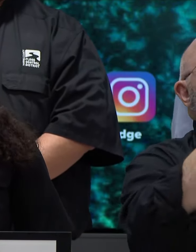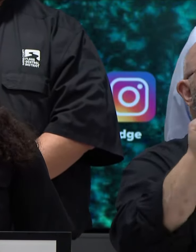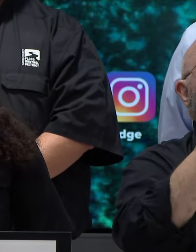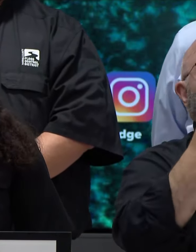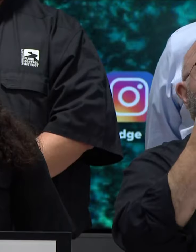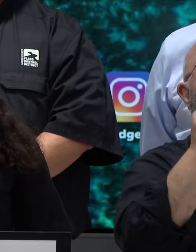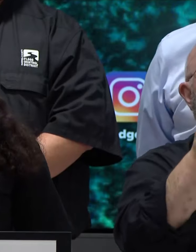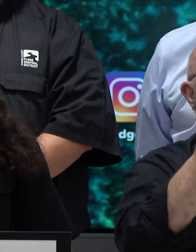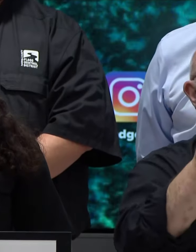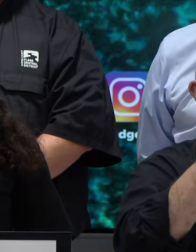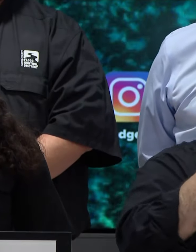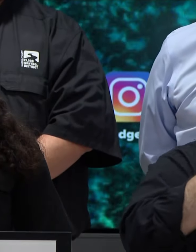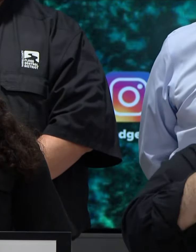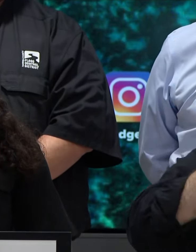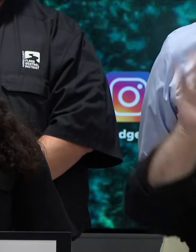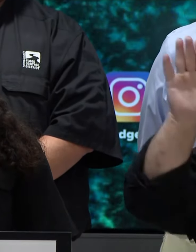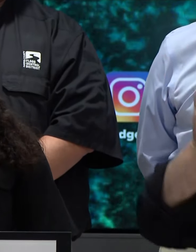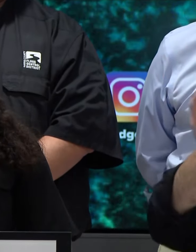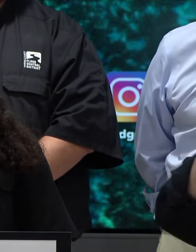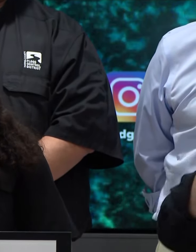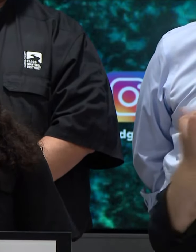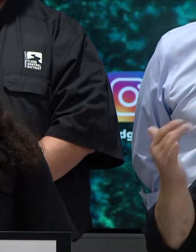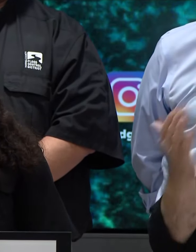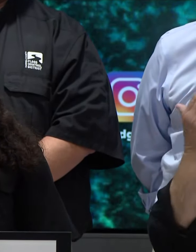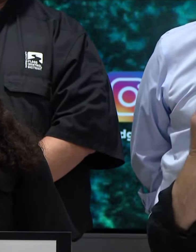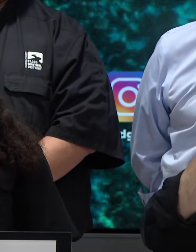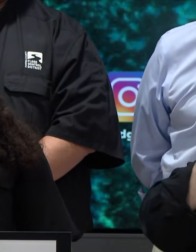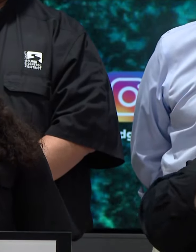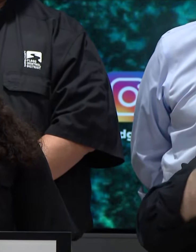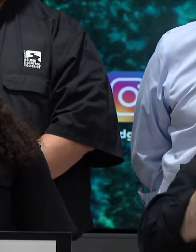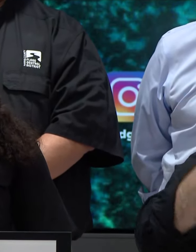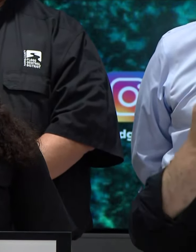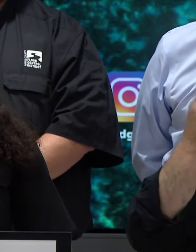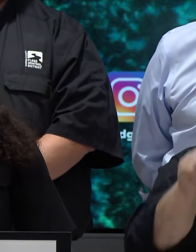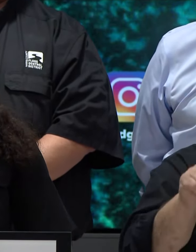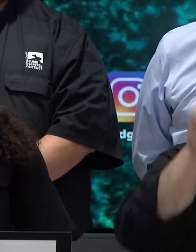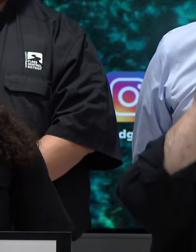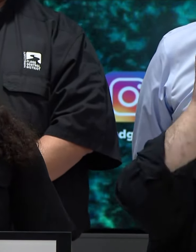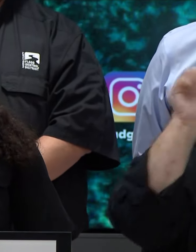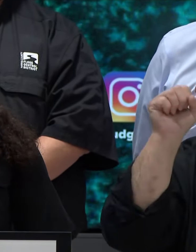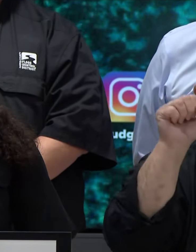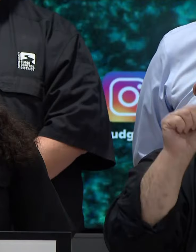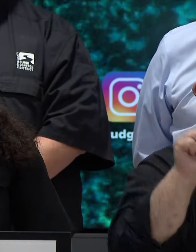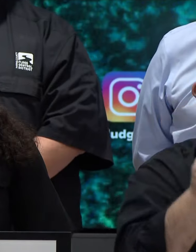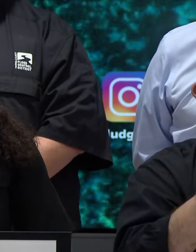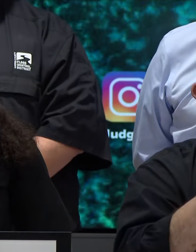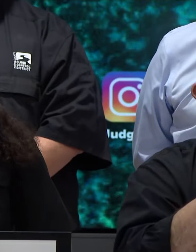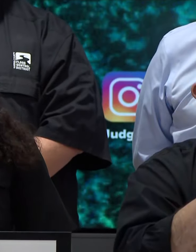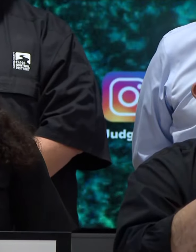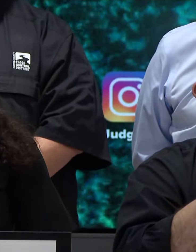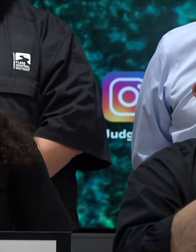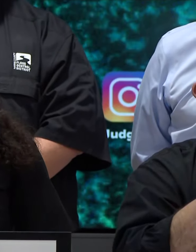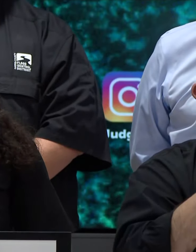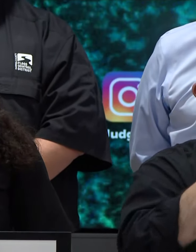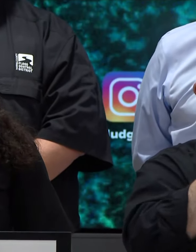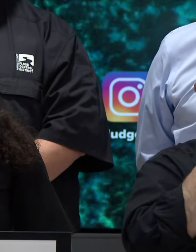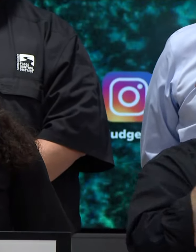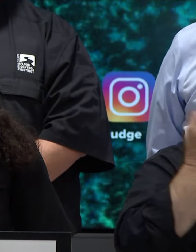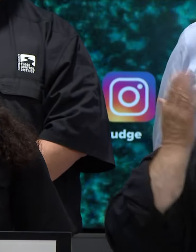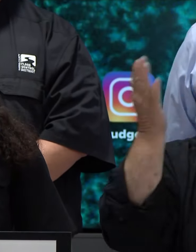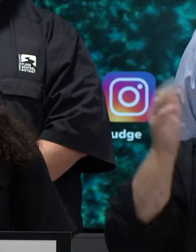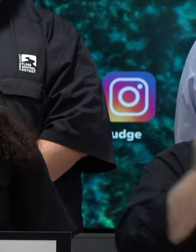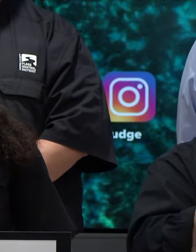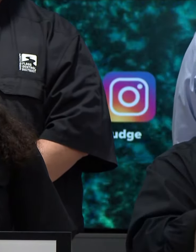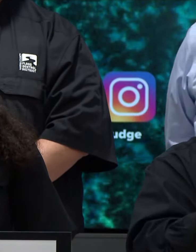governor sent that request out this morning. As soon as that happened, the president had his team also there with